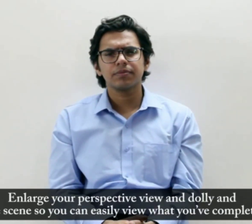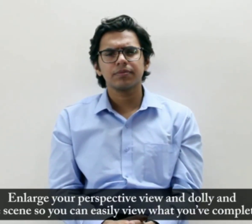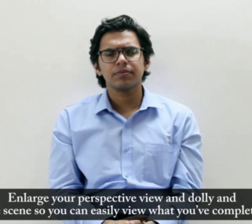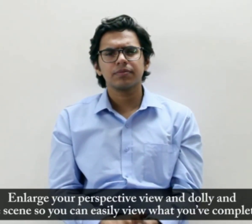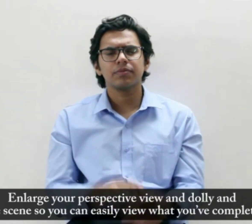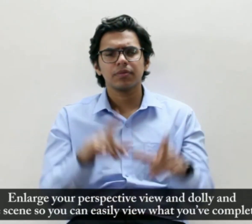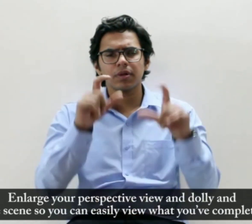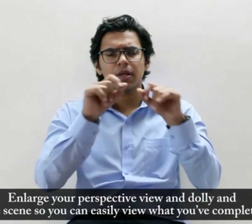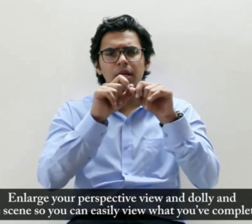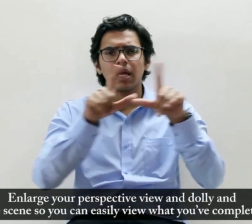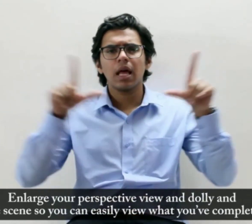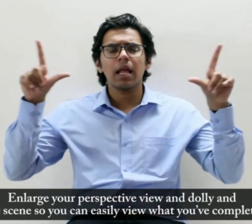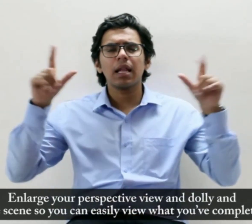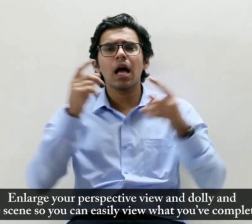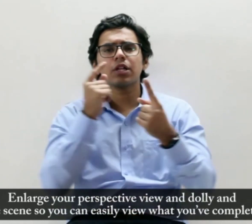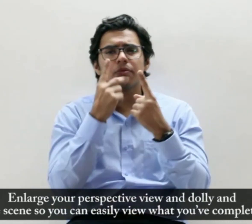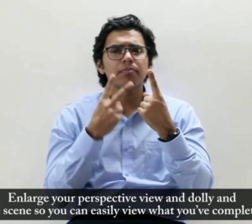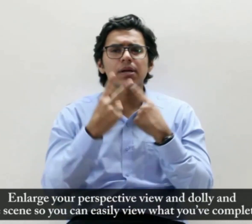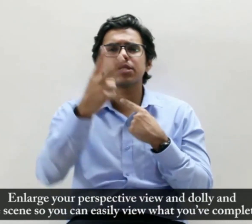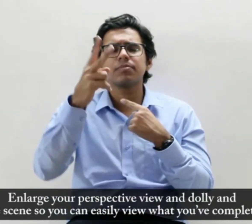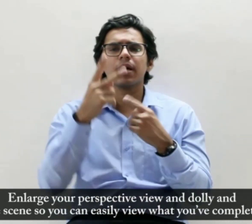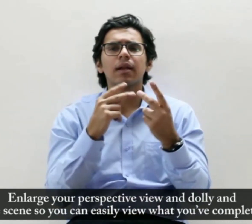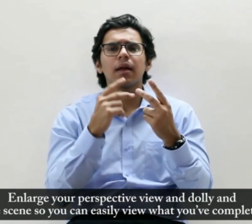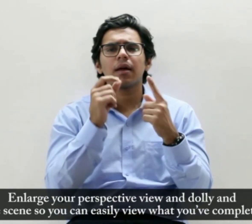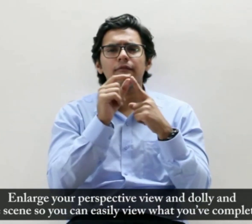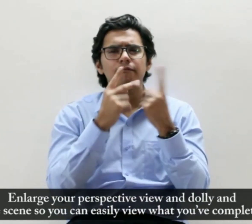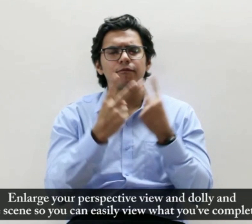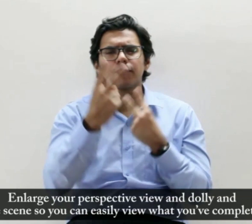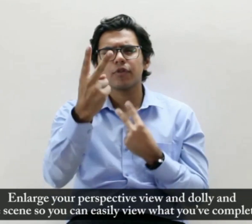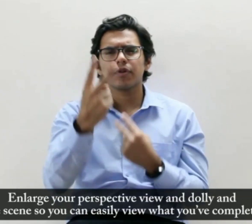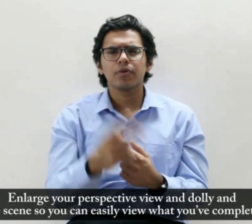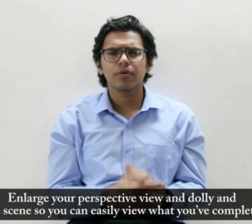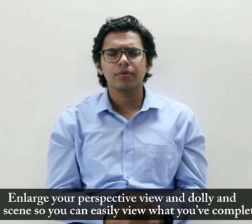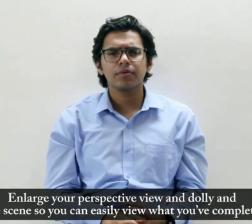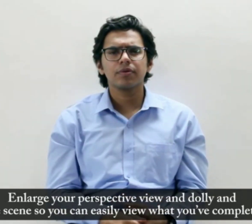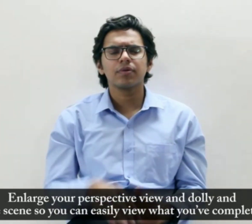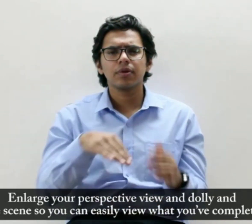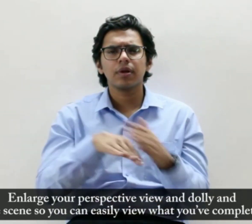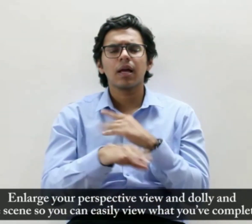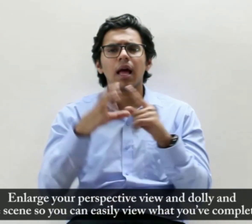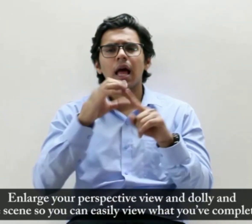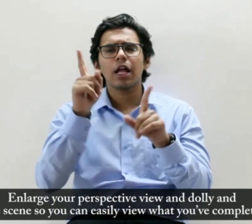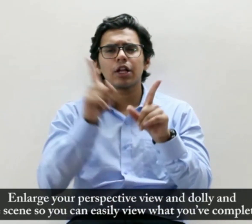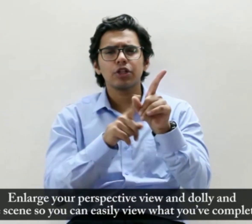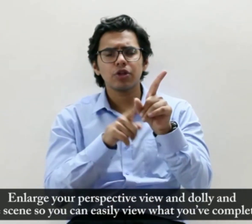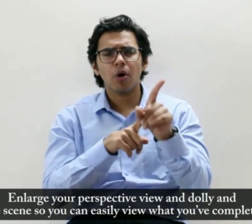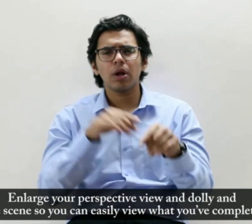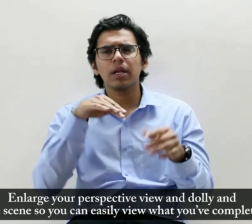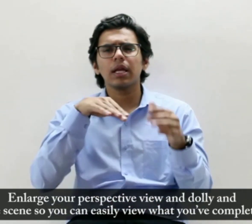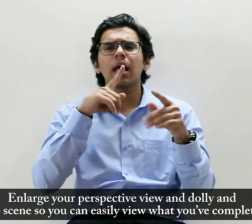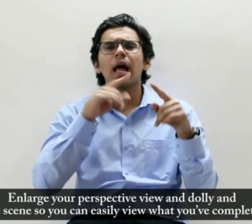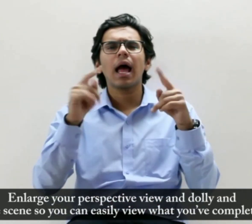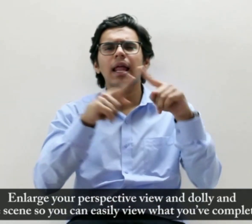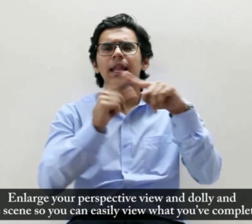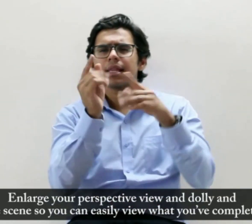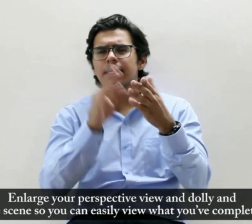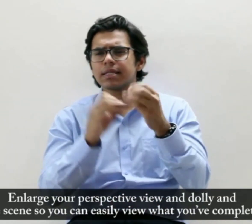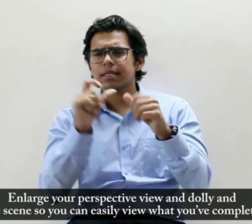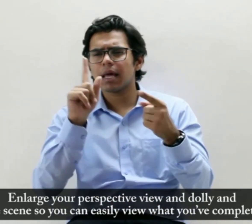enlarge your perspective view and dolly and tumble the scene so you can easily view what